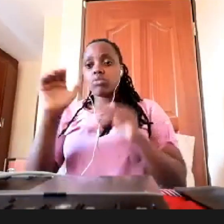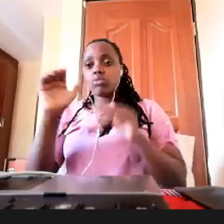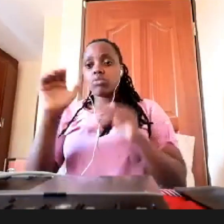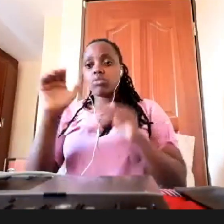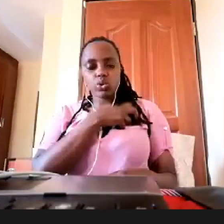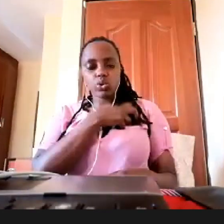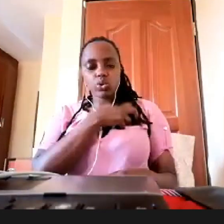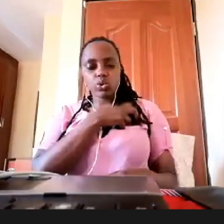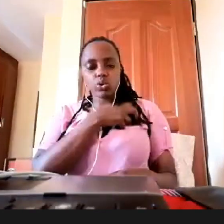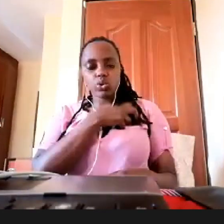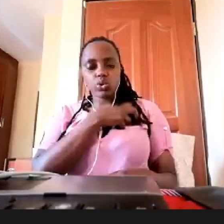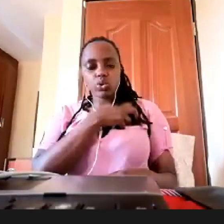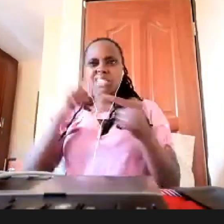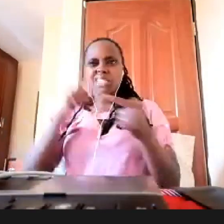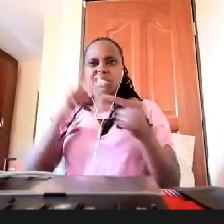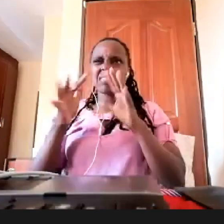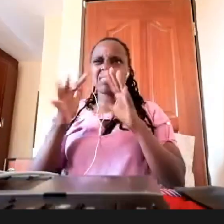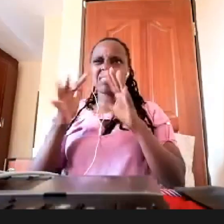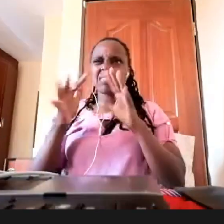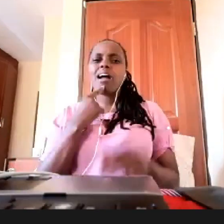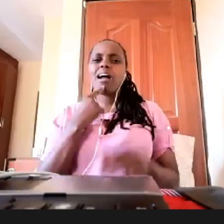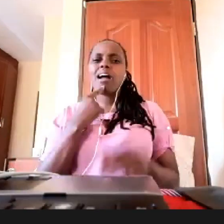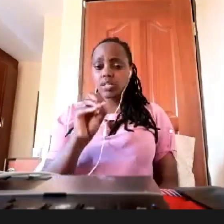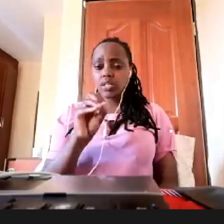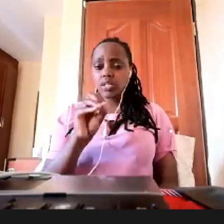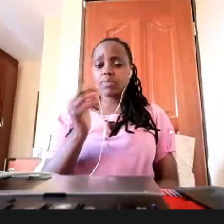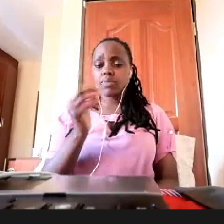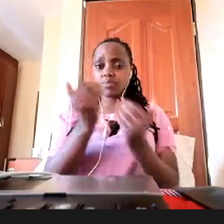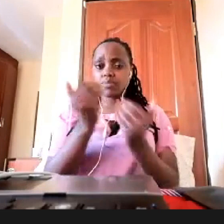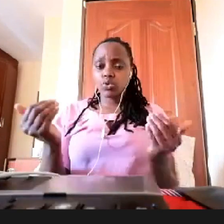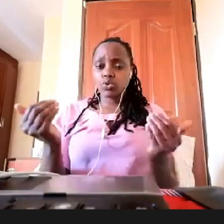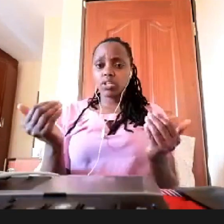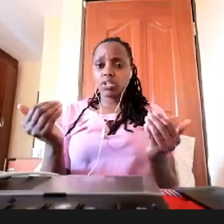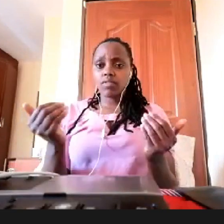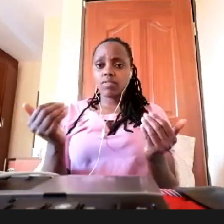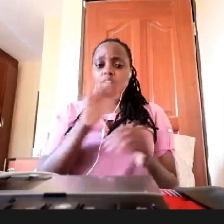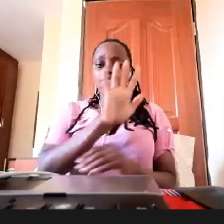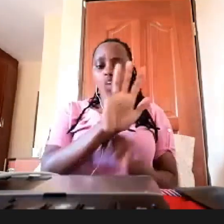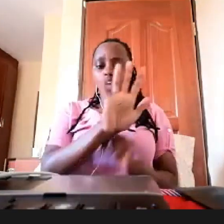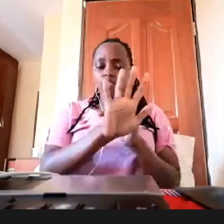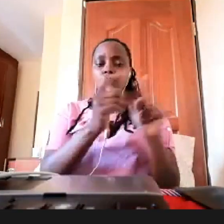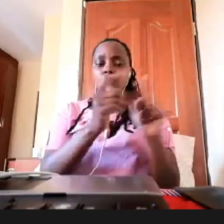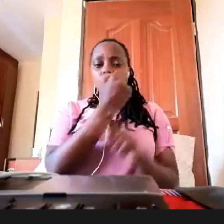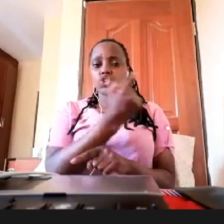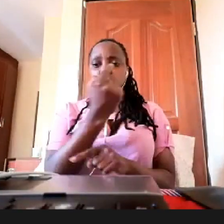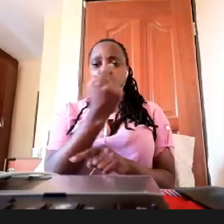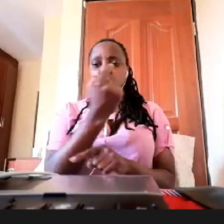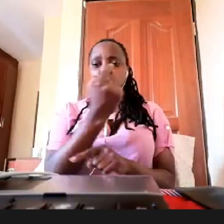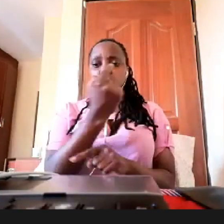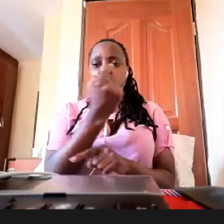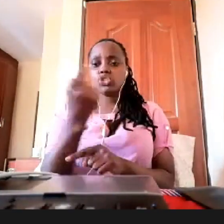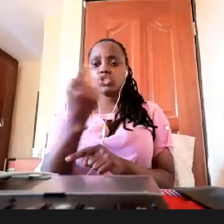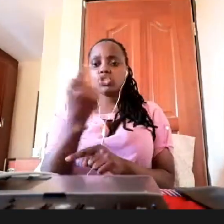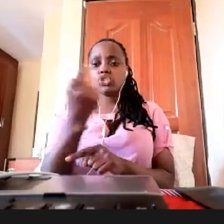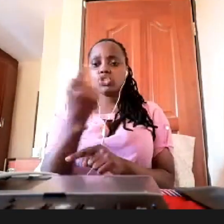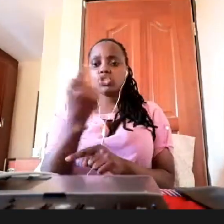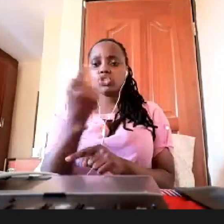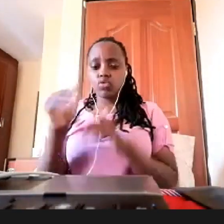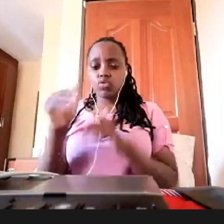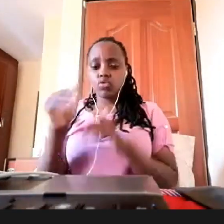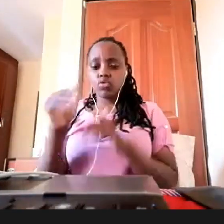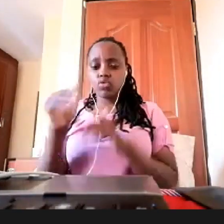about 120 children, and 5 from each of the categories that I